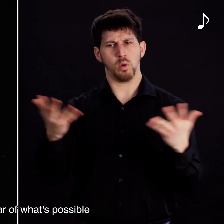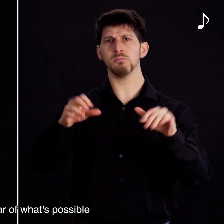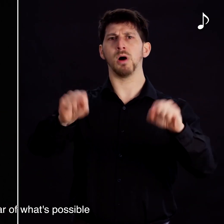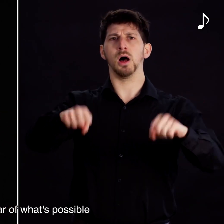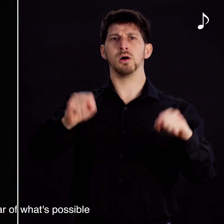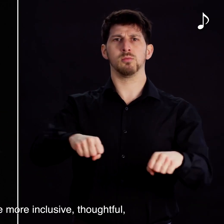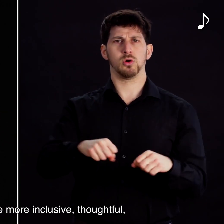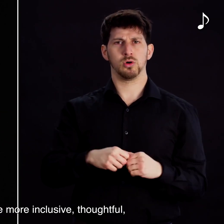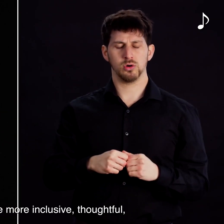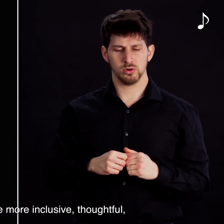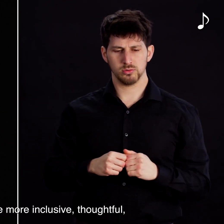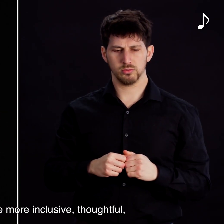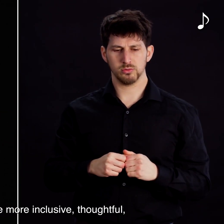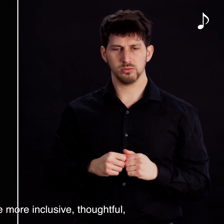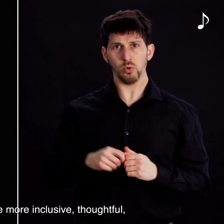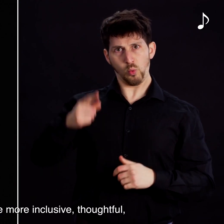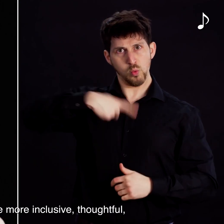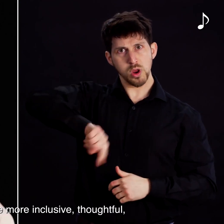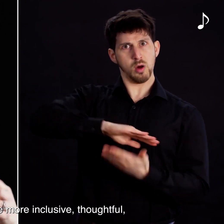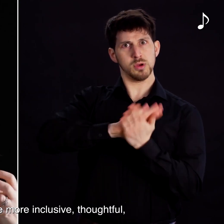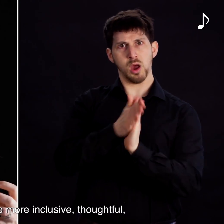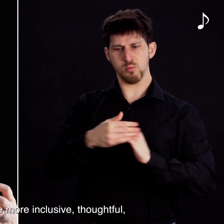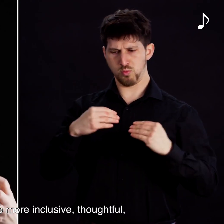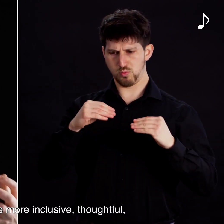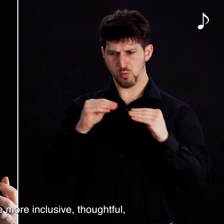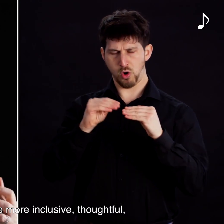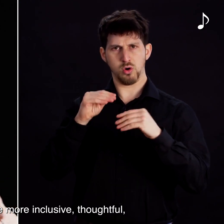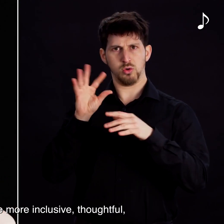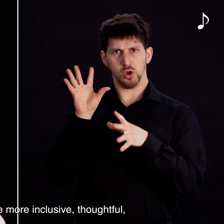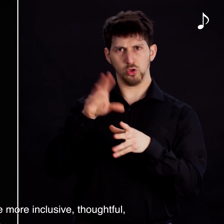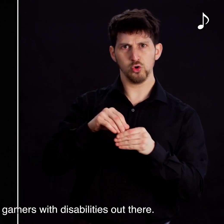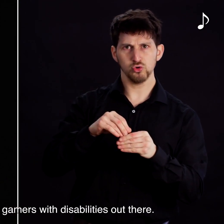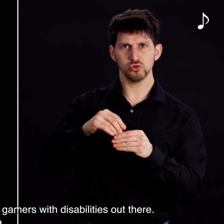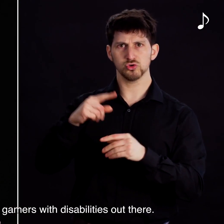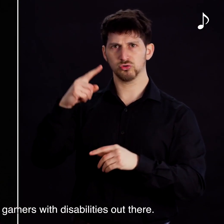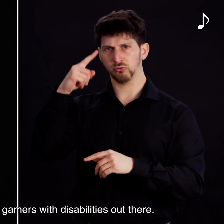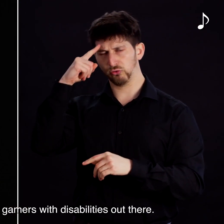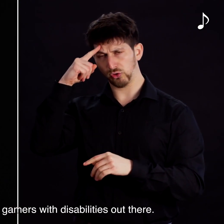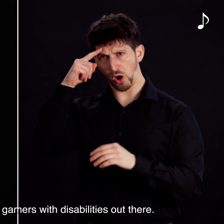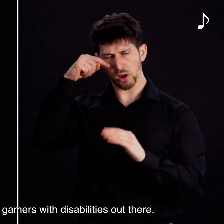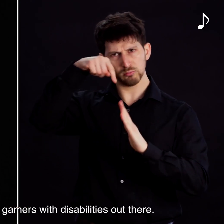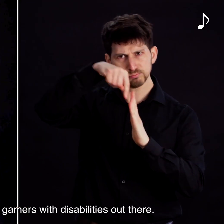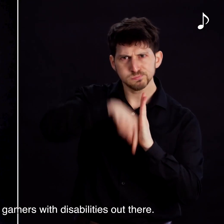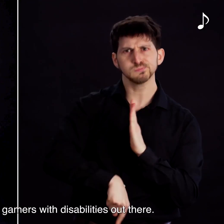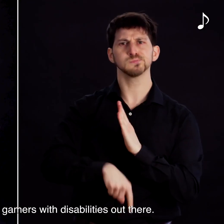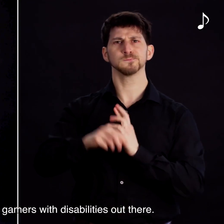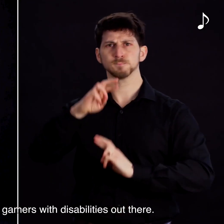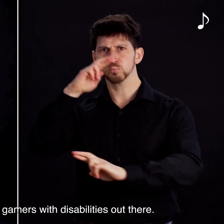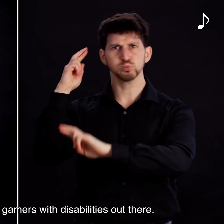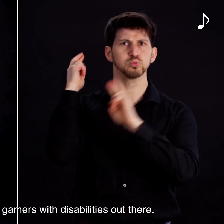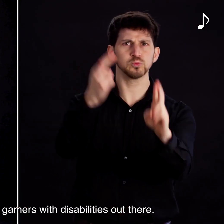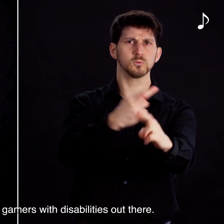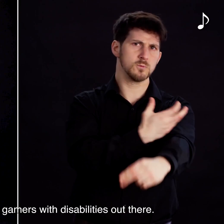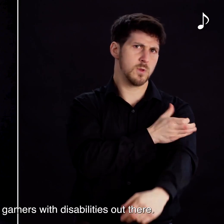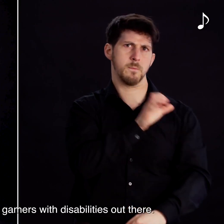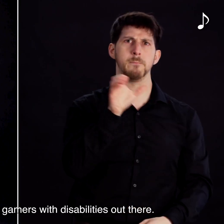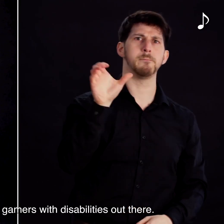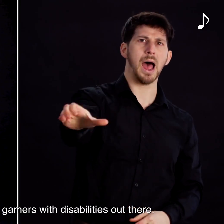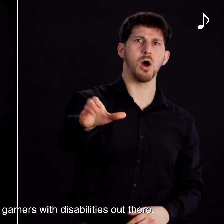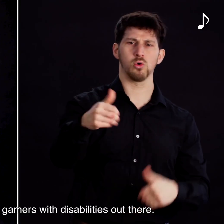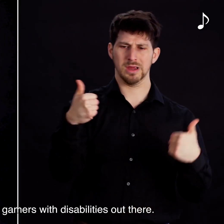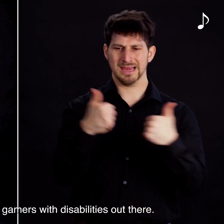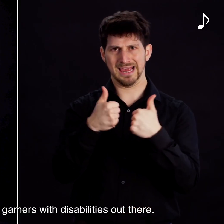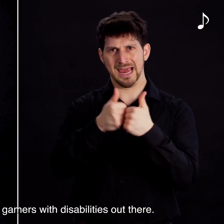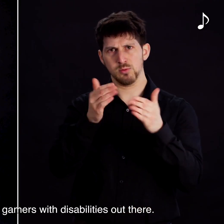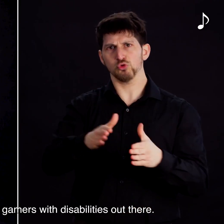what's possible and that we become more inclusive thoughtful respectful empowering to